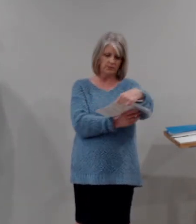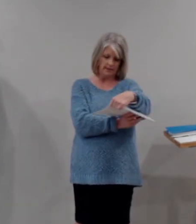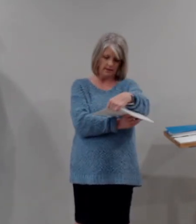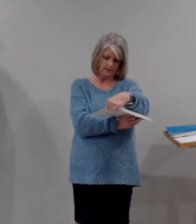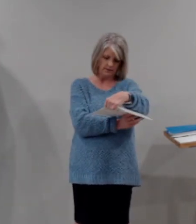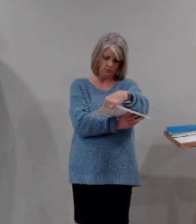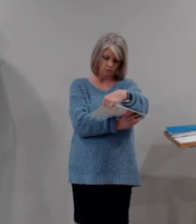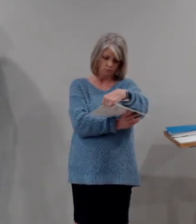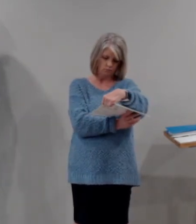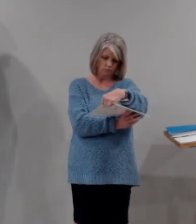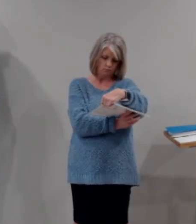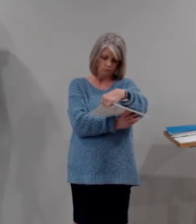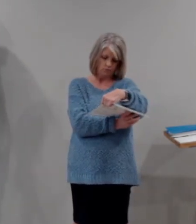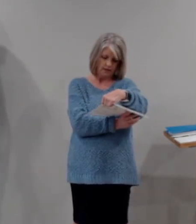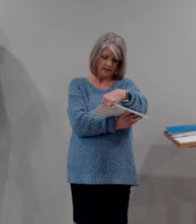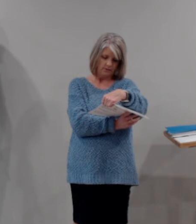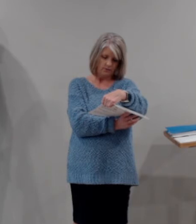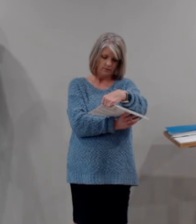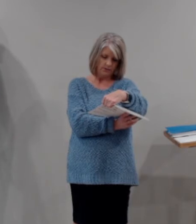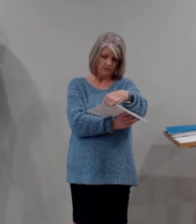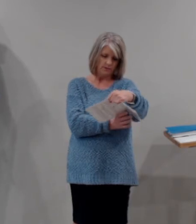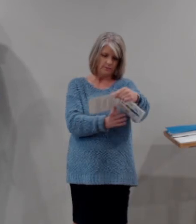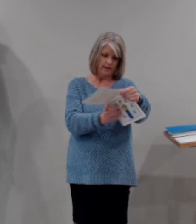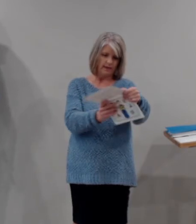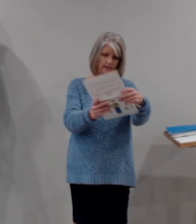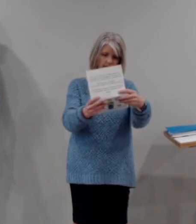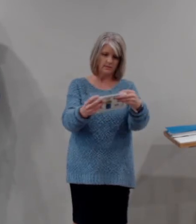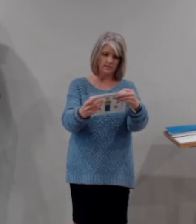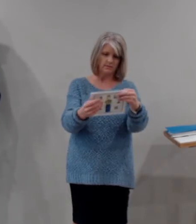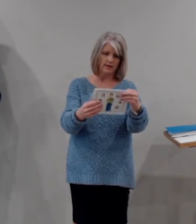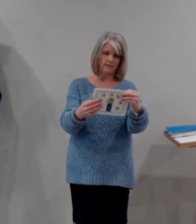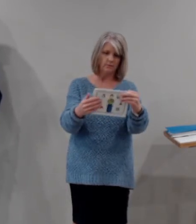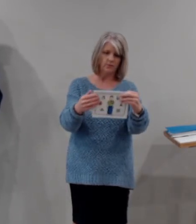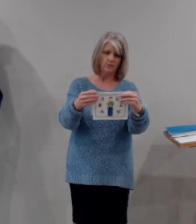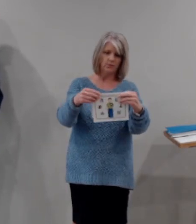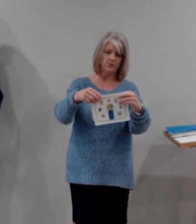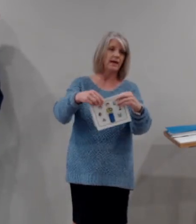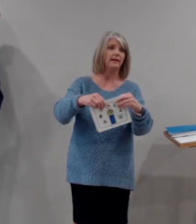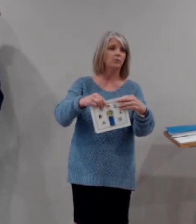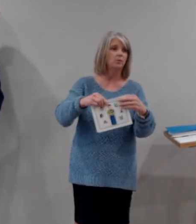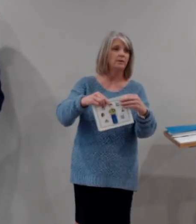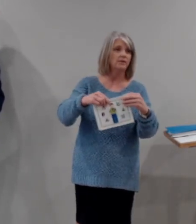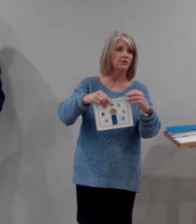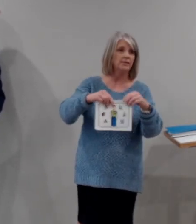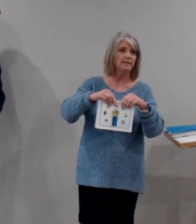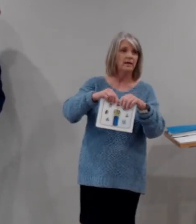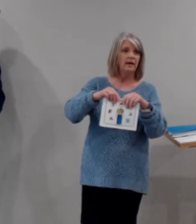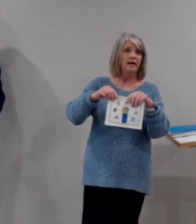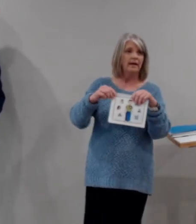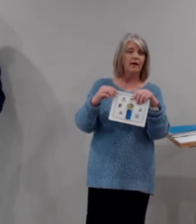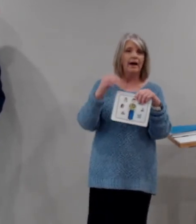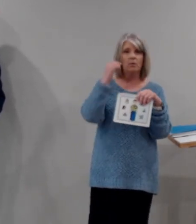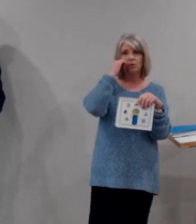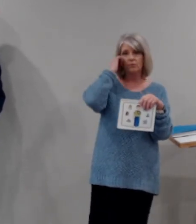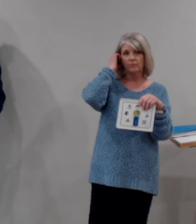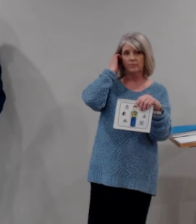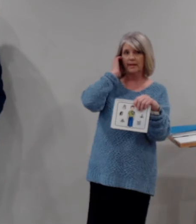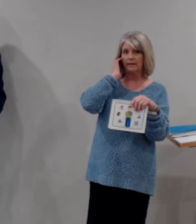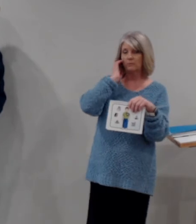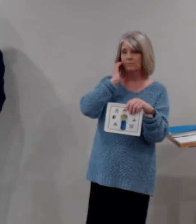out, I don't know if this was available through Silent Word Ministries. Now, I ordered from Silent Word